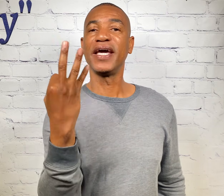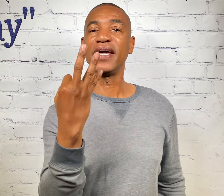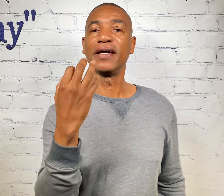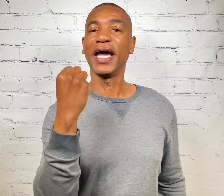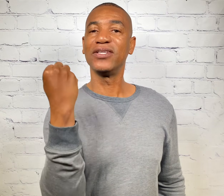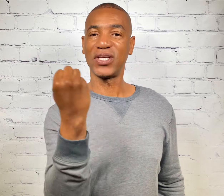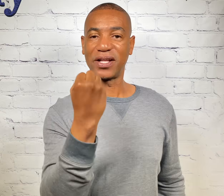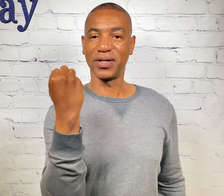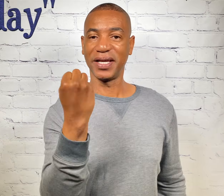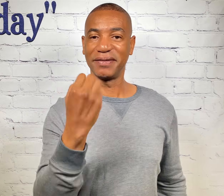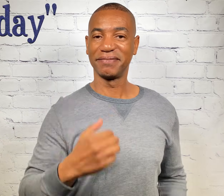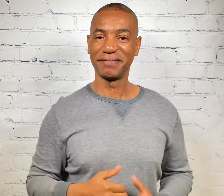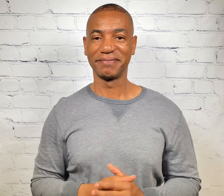Friday, and Saturday.